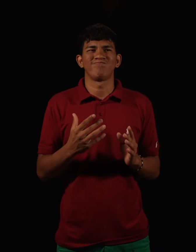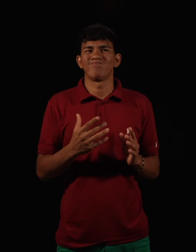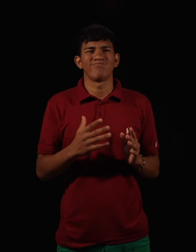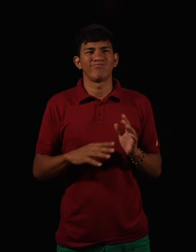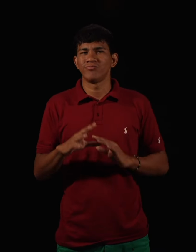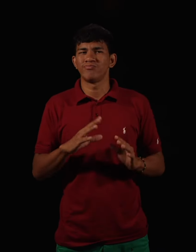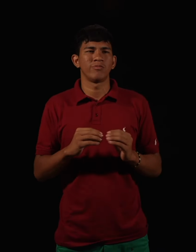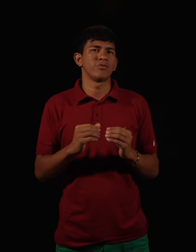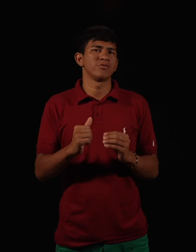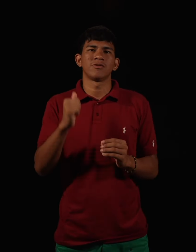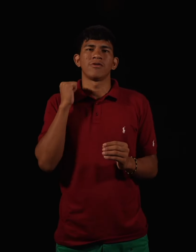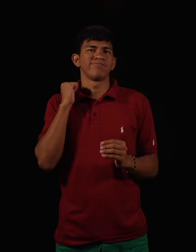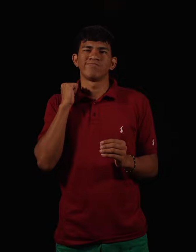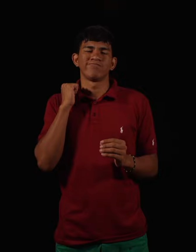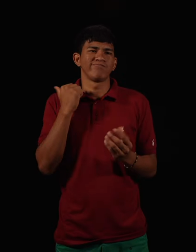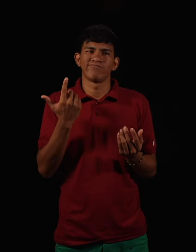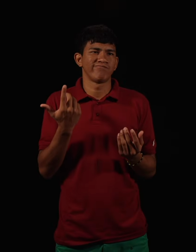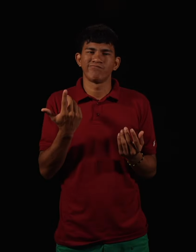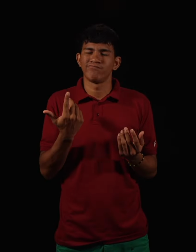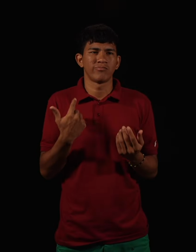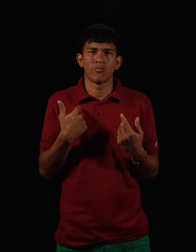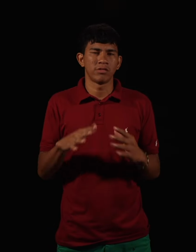ready at first. I refused.